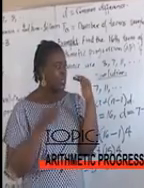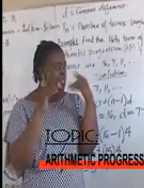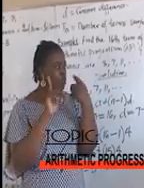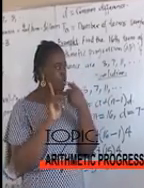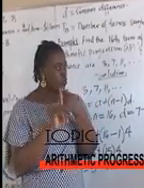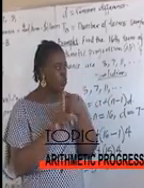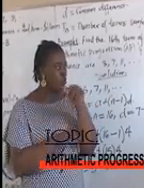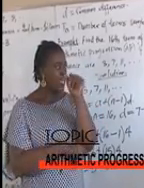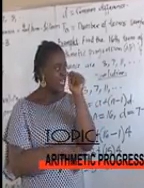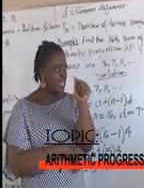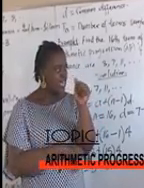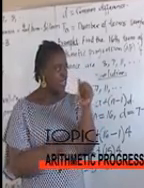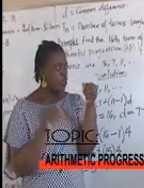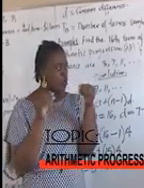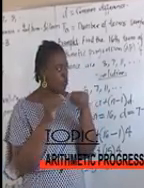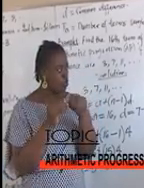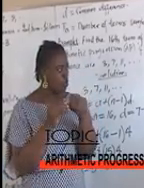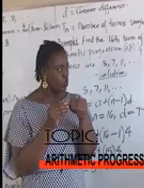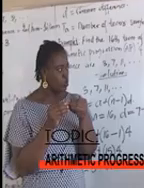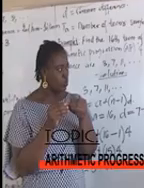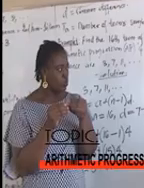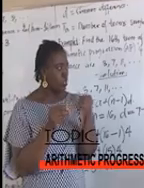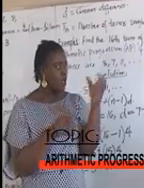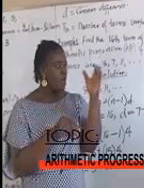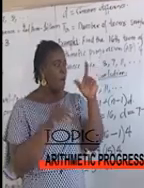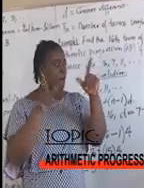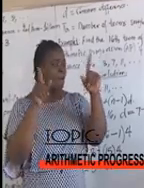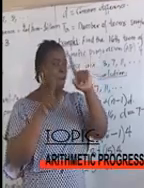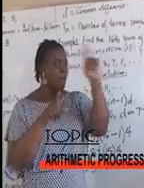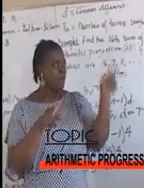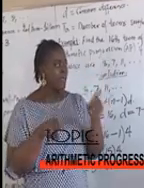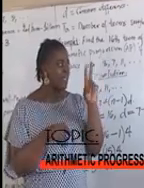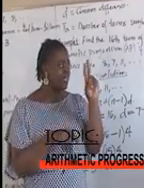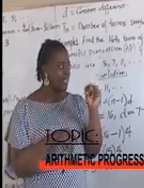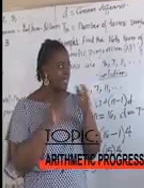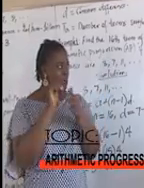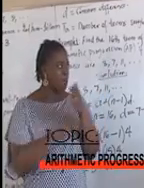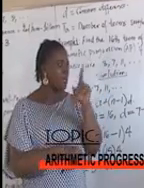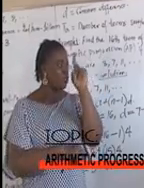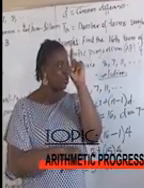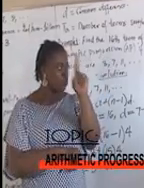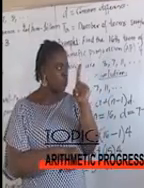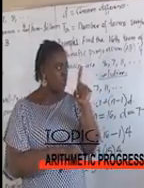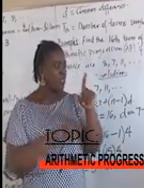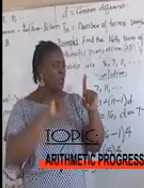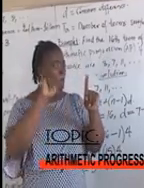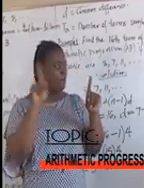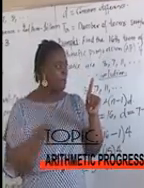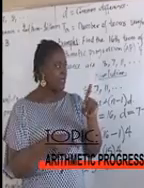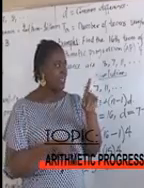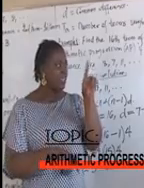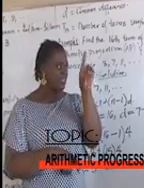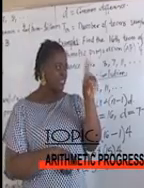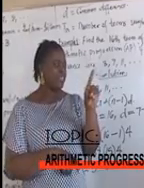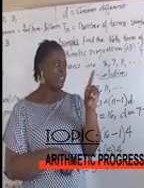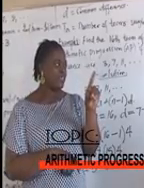equals to A plus bracket N minus 1 bracket